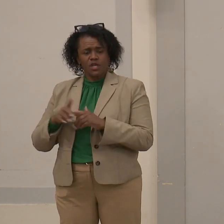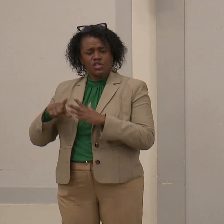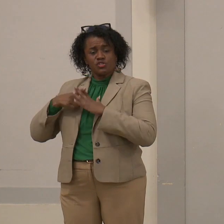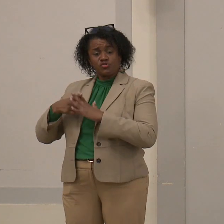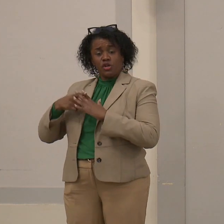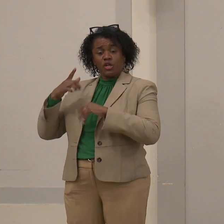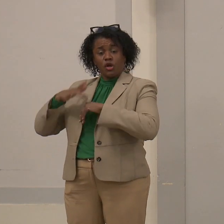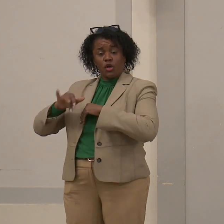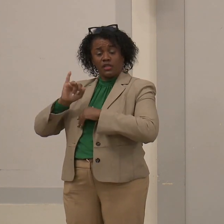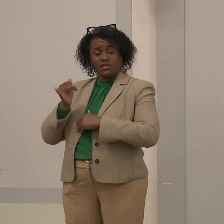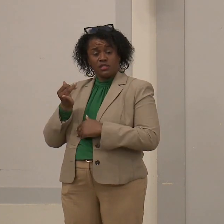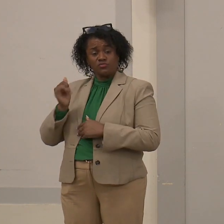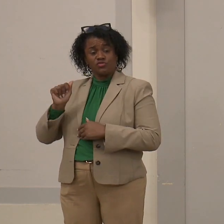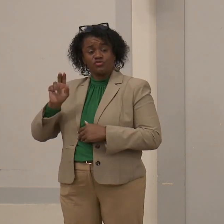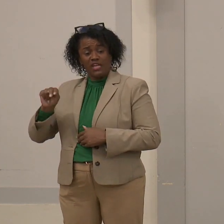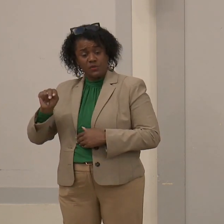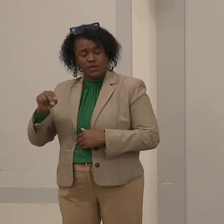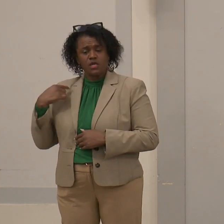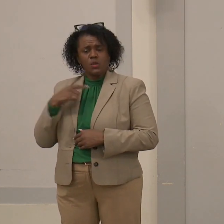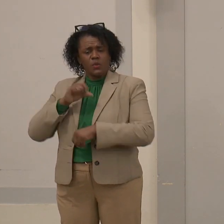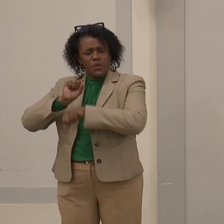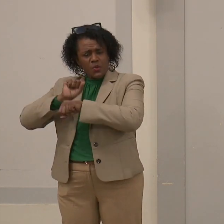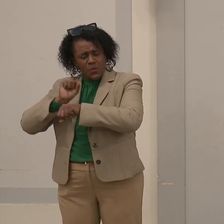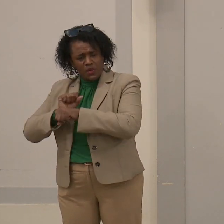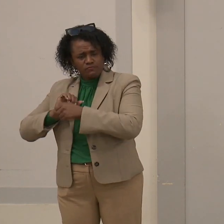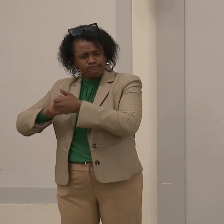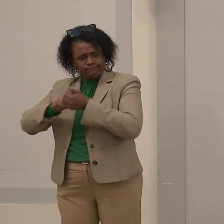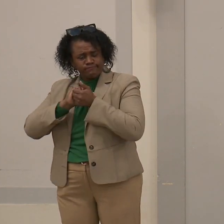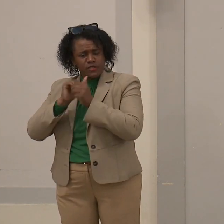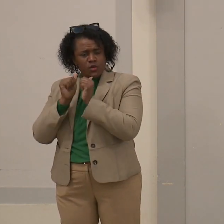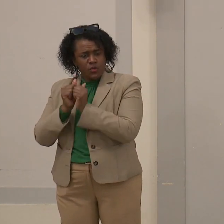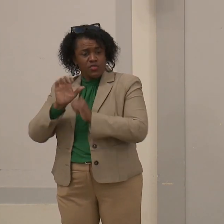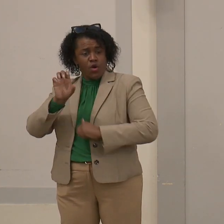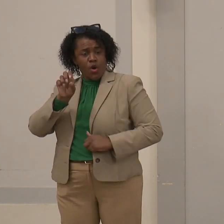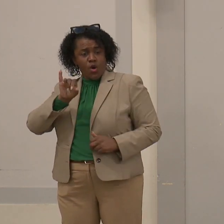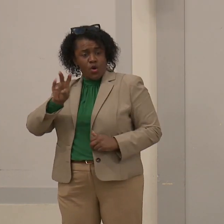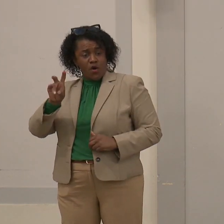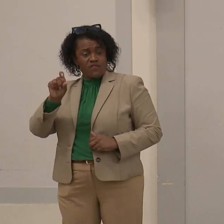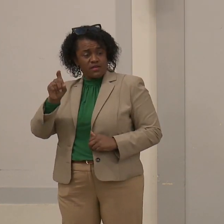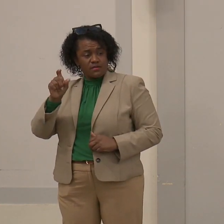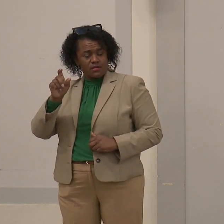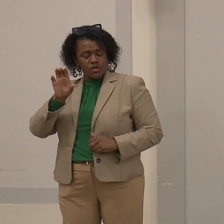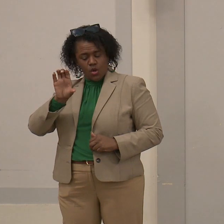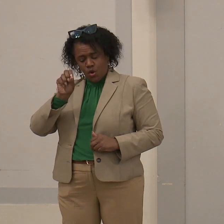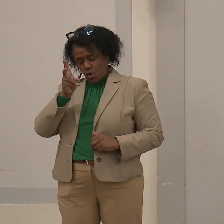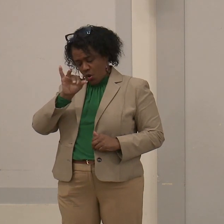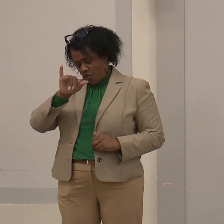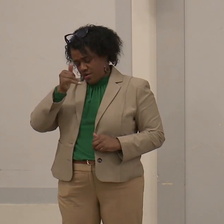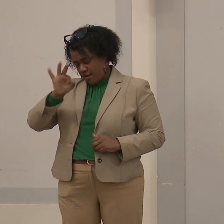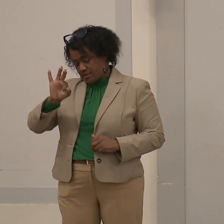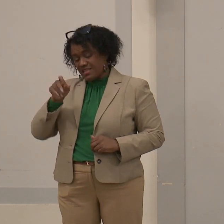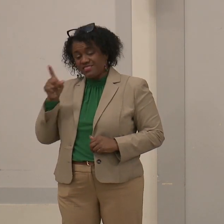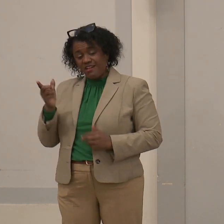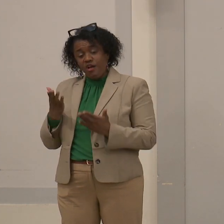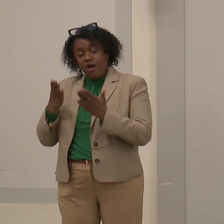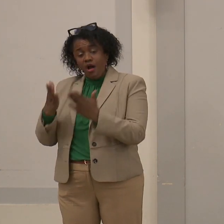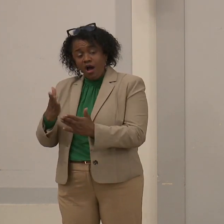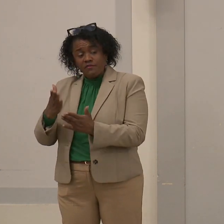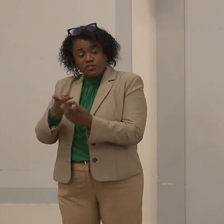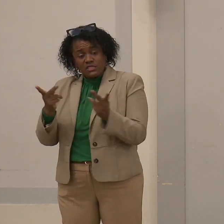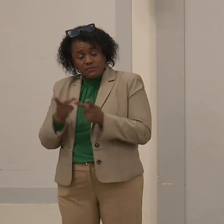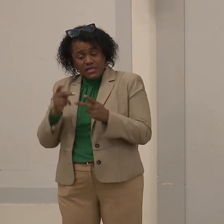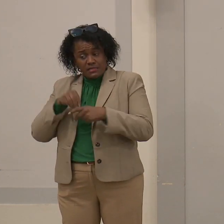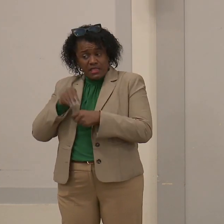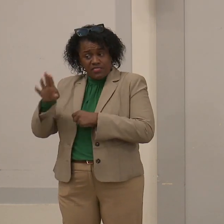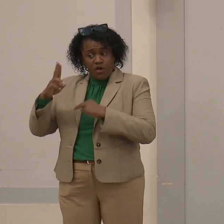January, Ascension St. Agnes Hospital worked closely with our COVID-19 task force and offered space in their clinic to vaccinate our first